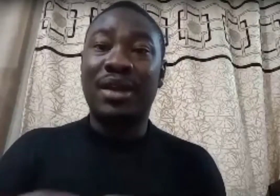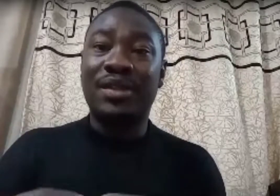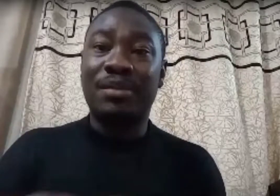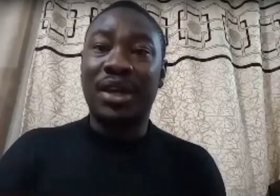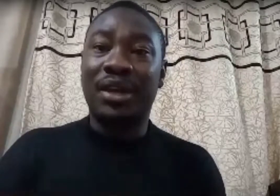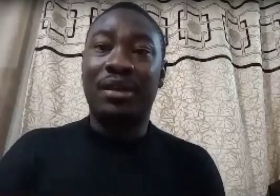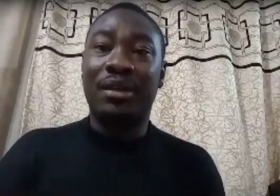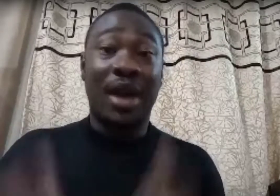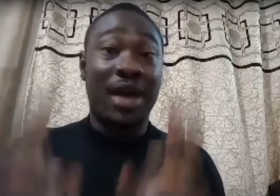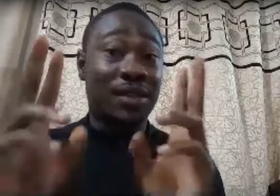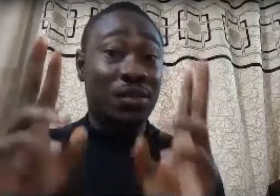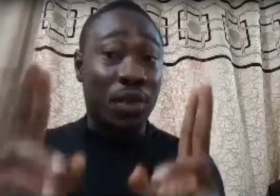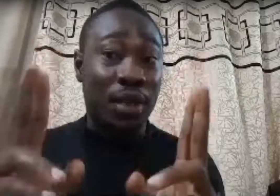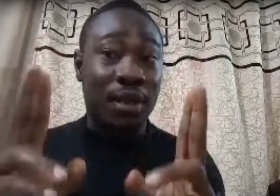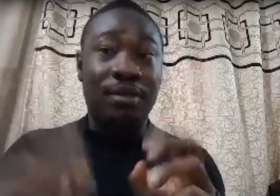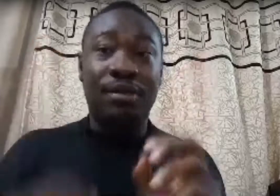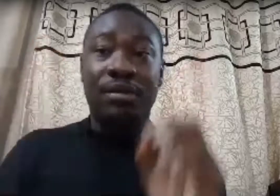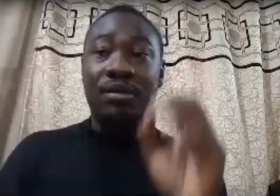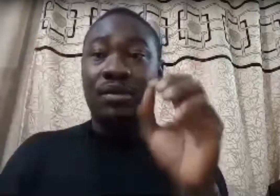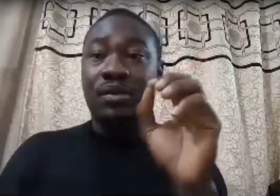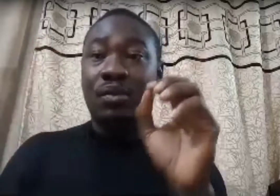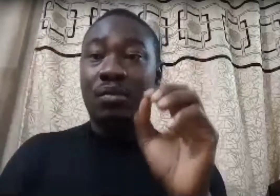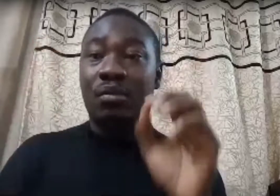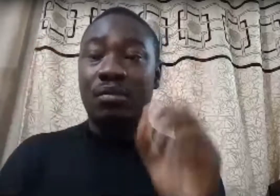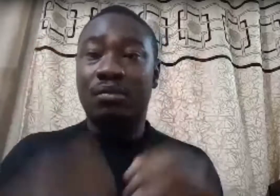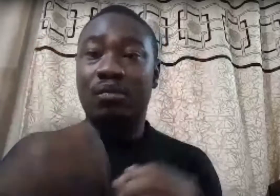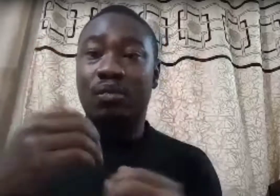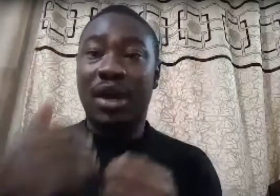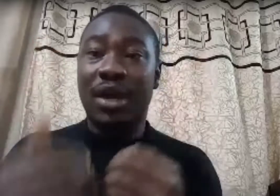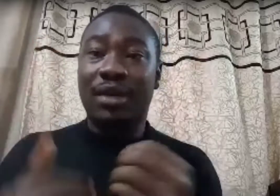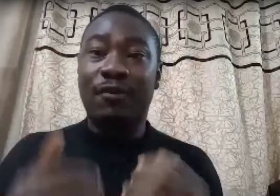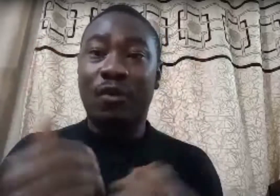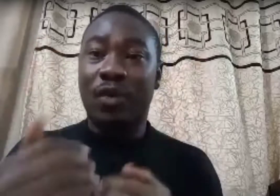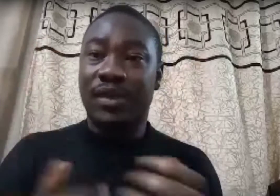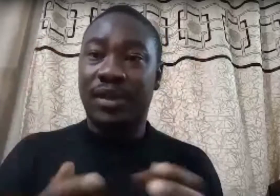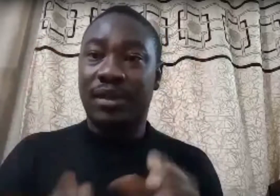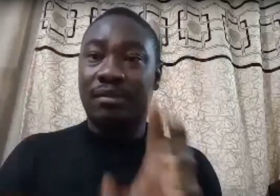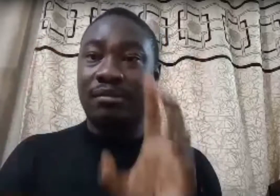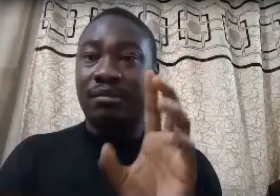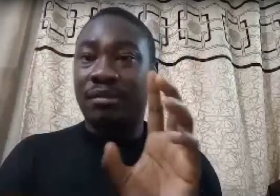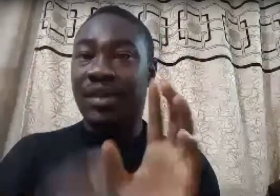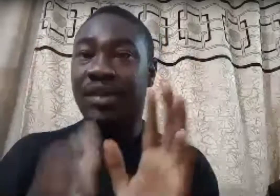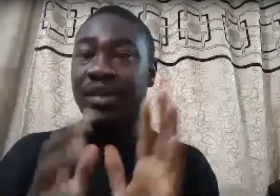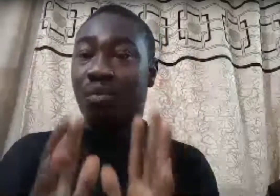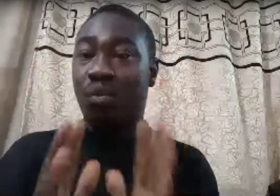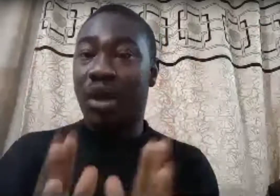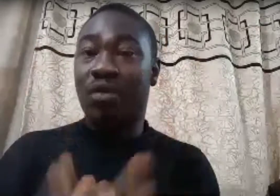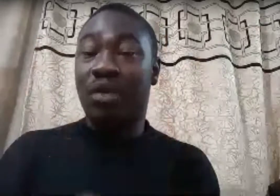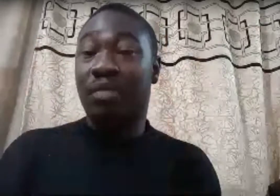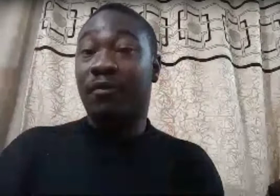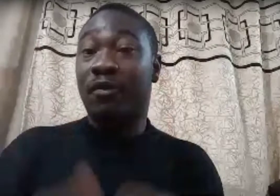So we like fluency. The same way you can be fluent with your sign, and you can be clumsy with your